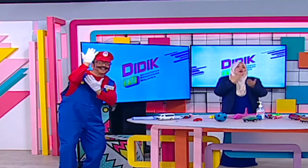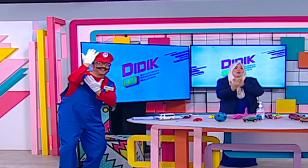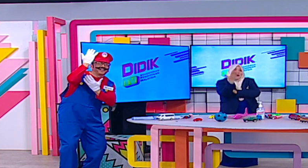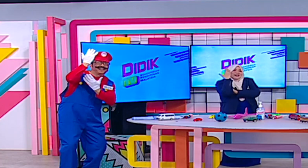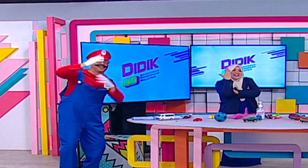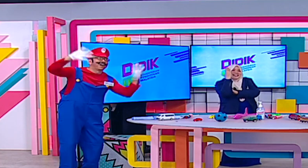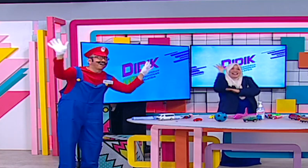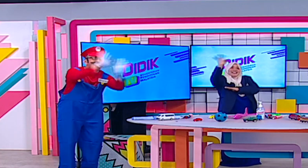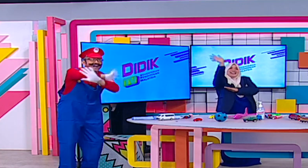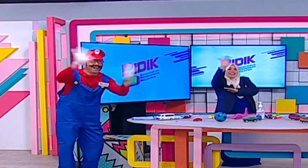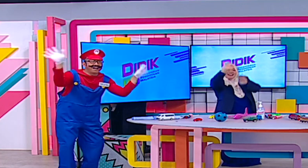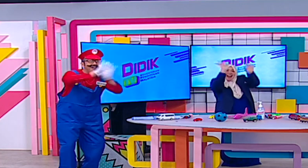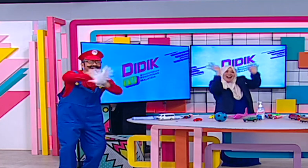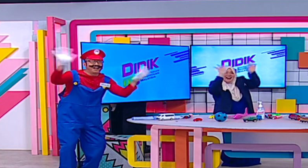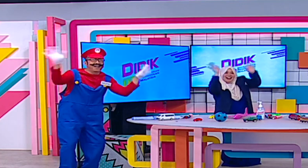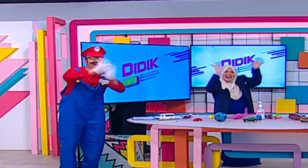morning! Good morning!